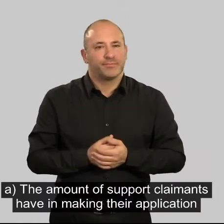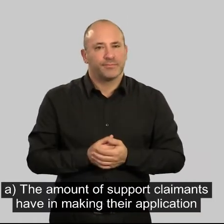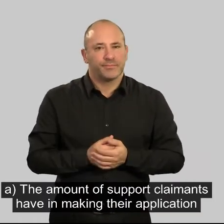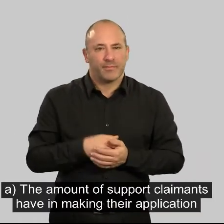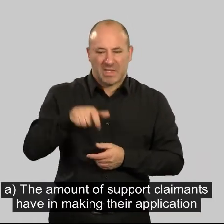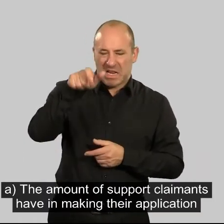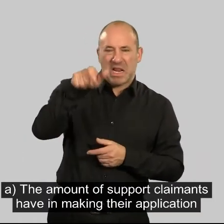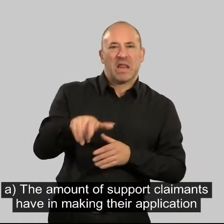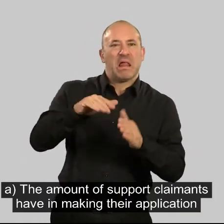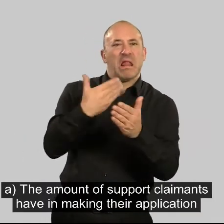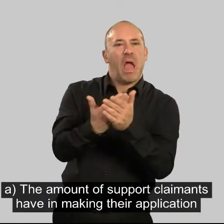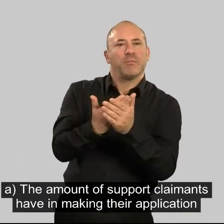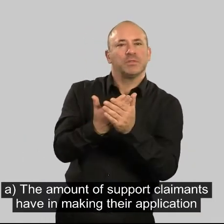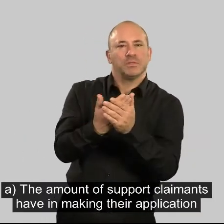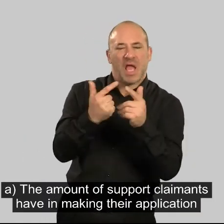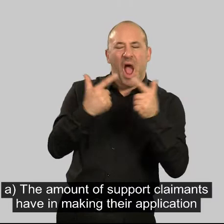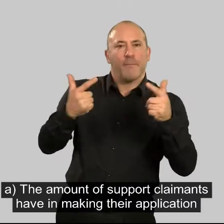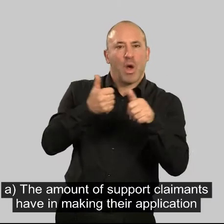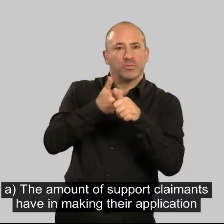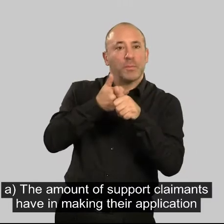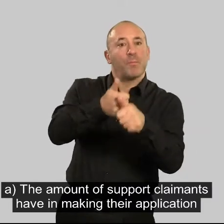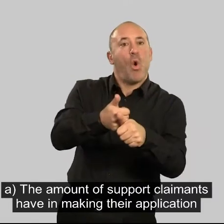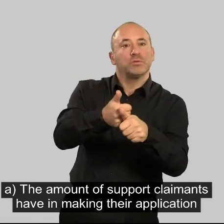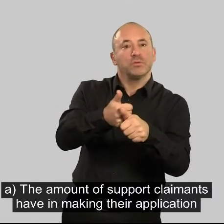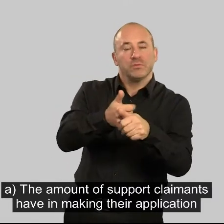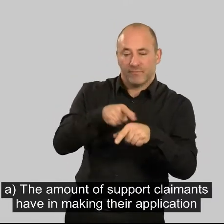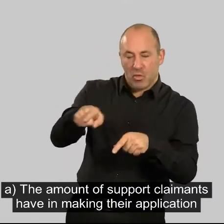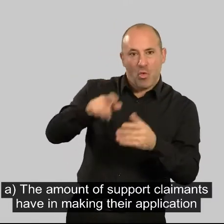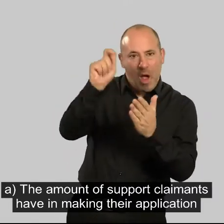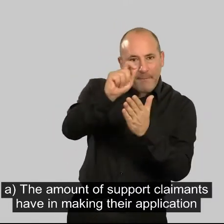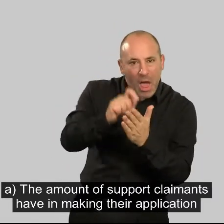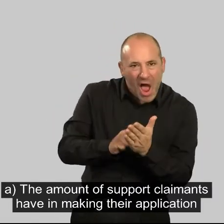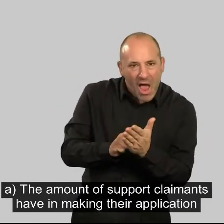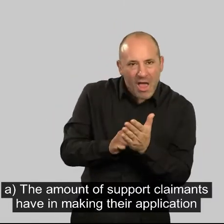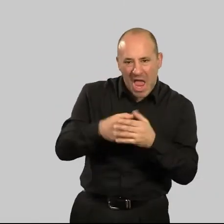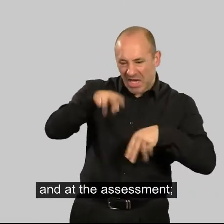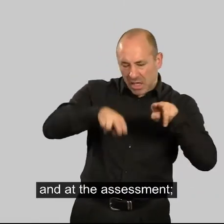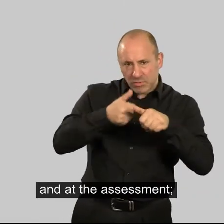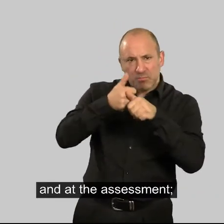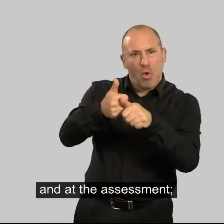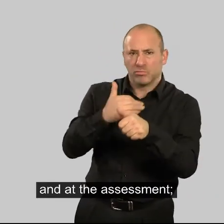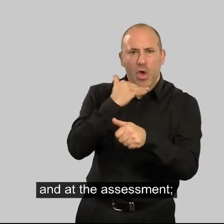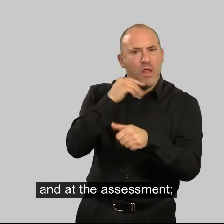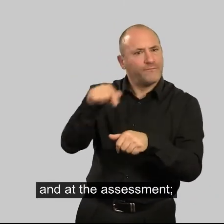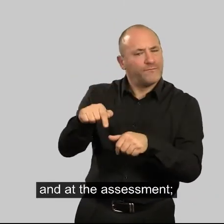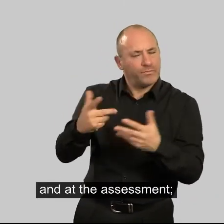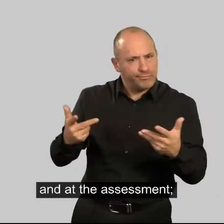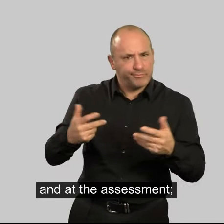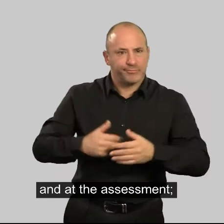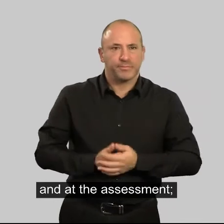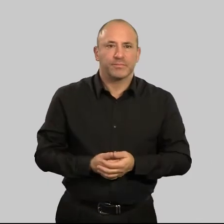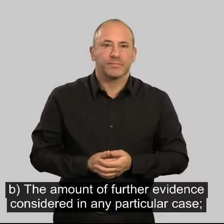A. The amount of support claimants have in making their application and at the assessment.